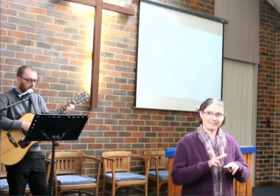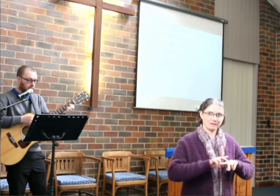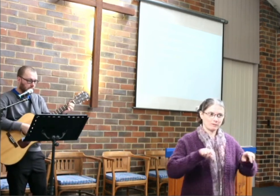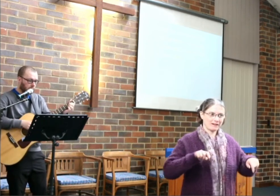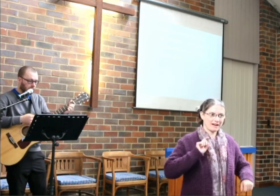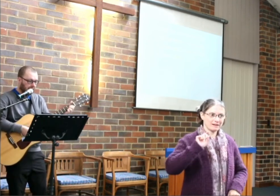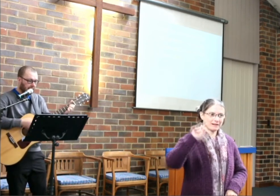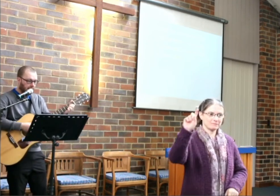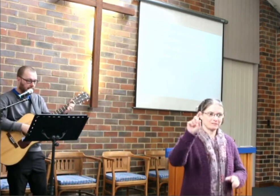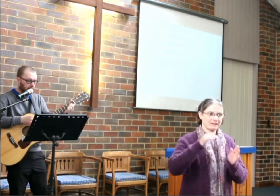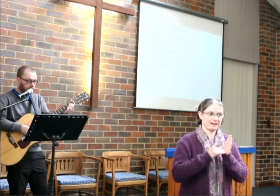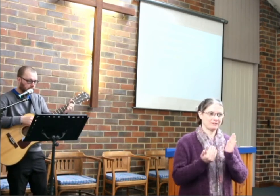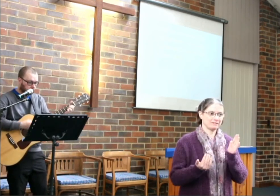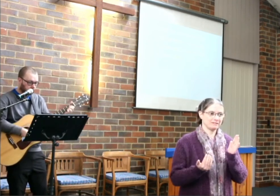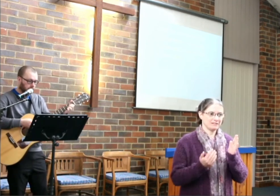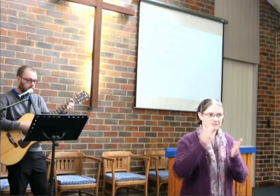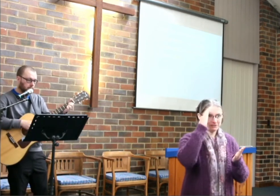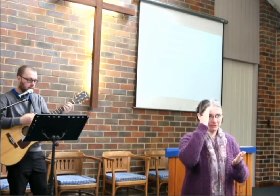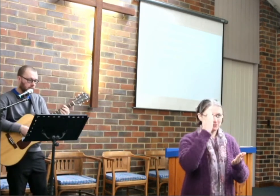To you now,